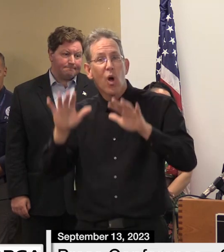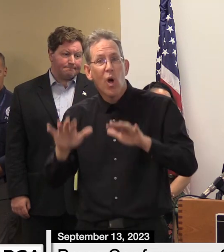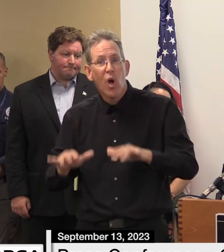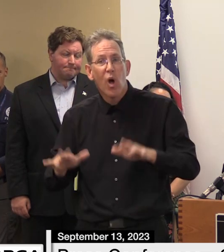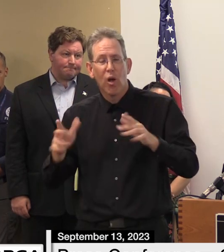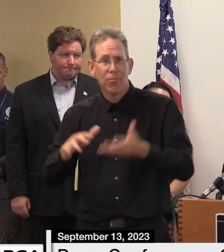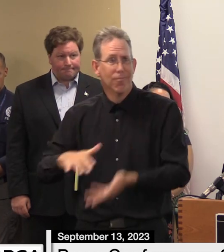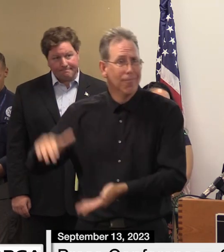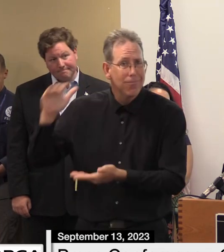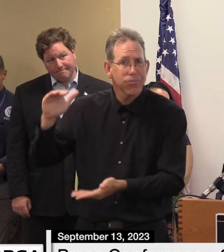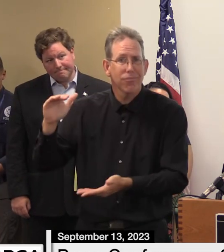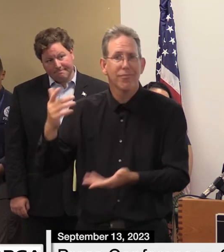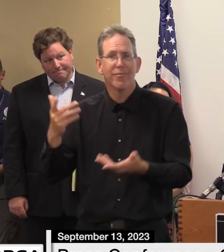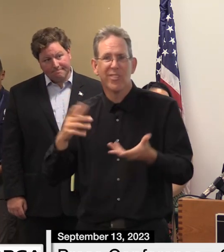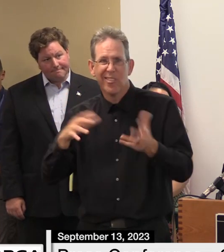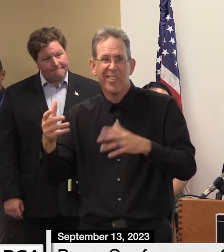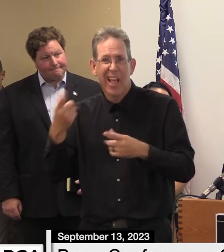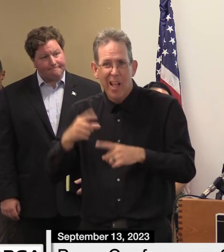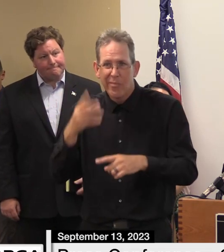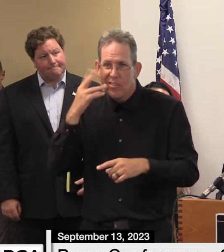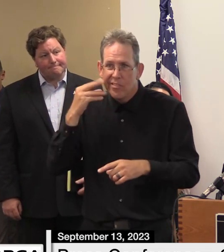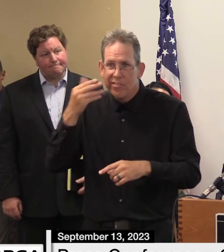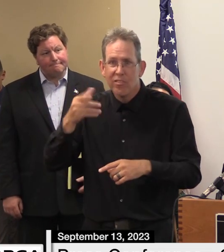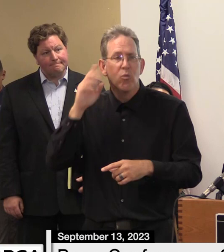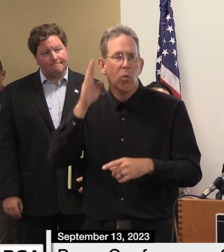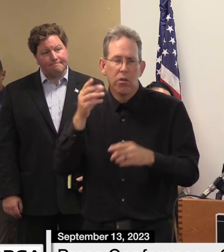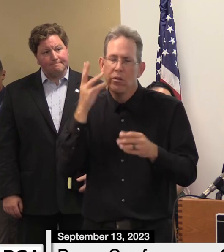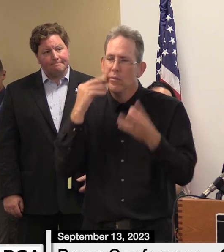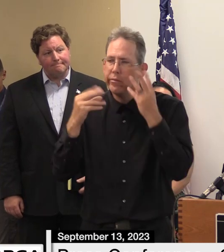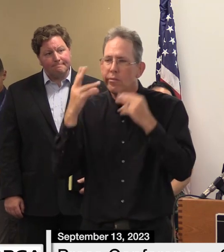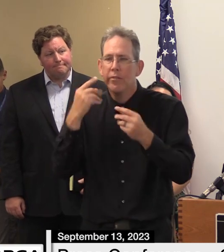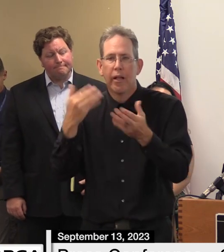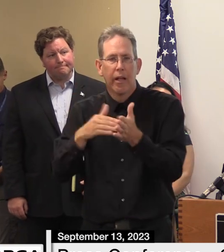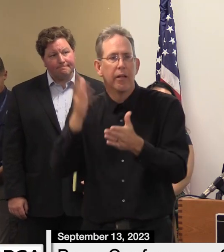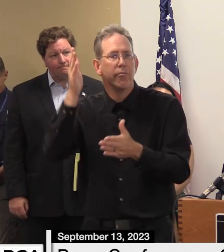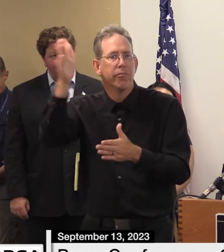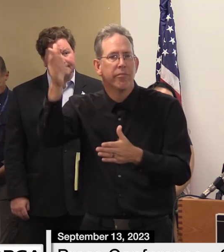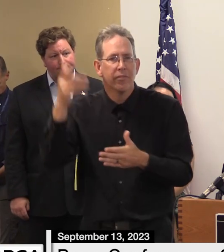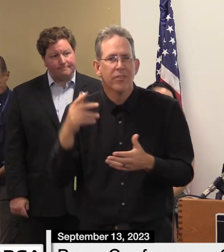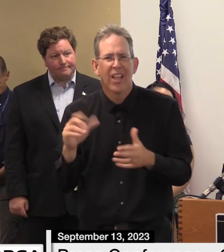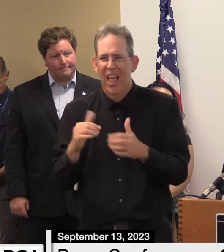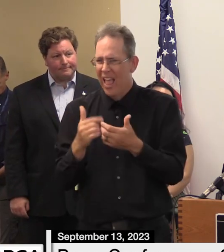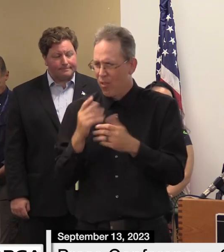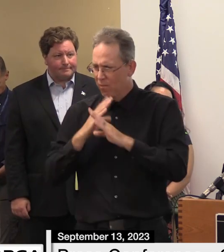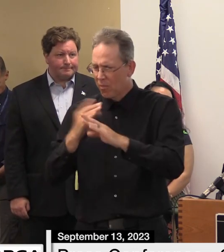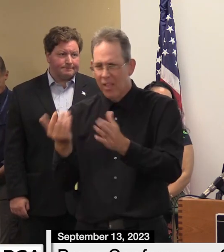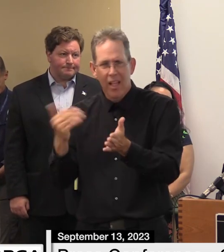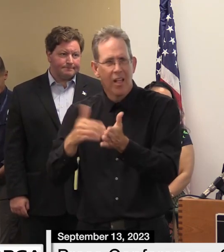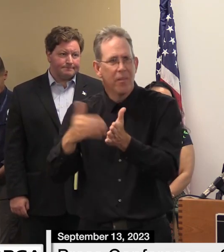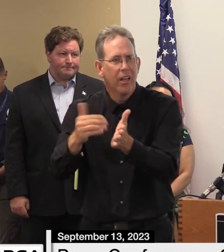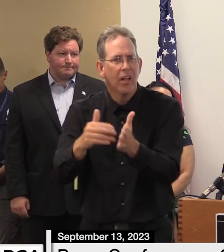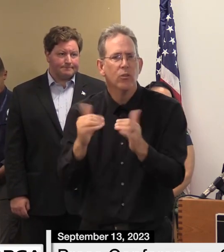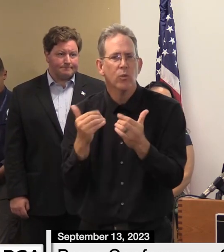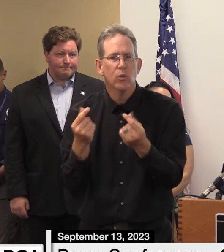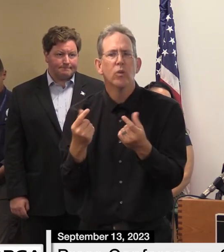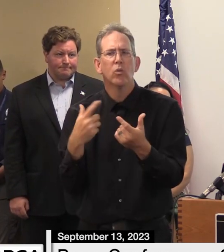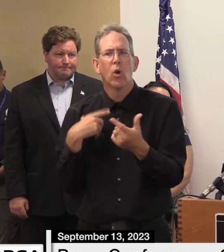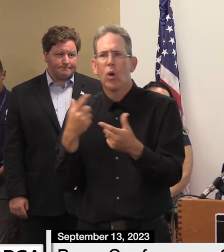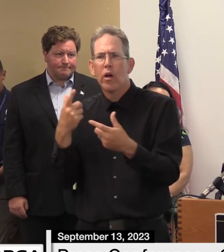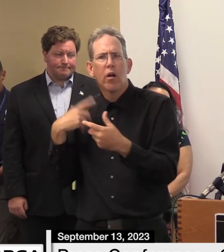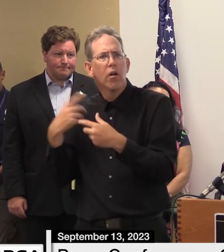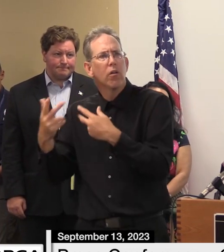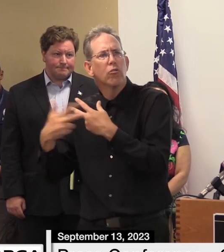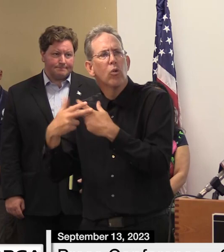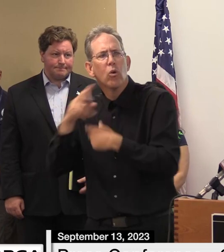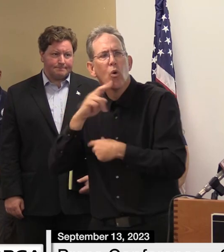we've experienced, and we're going to experience more in the future. But how do we store that water while we wait it out? And that's